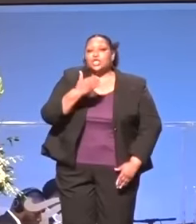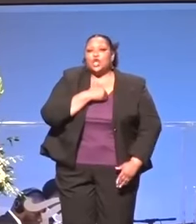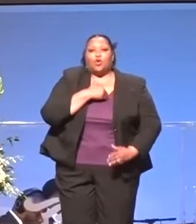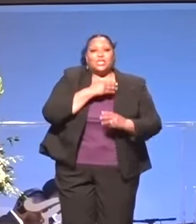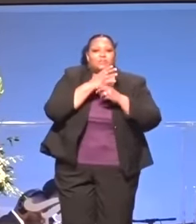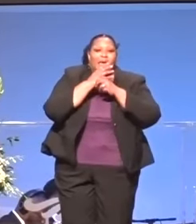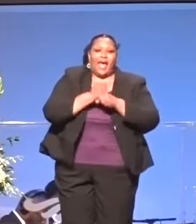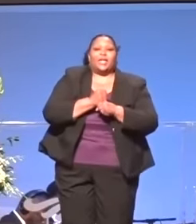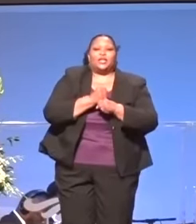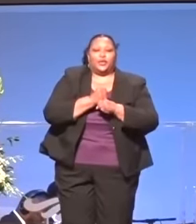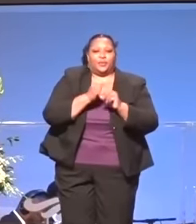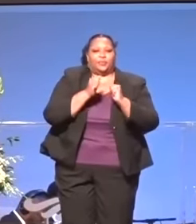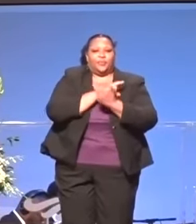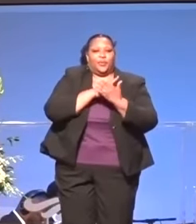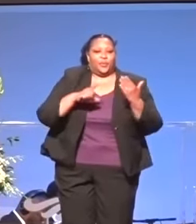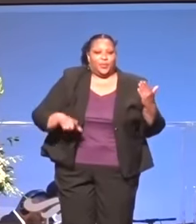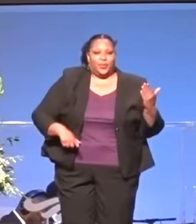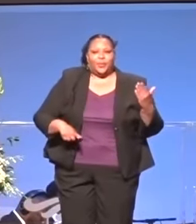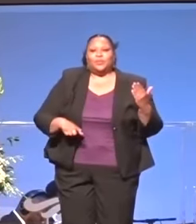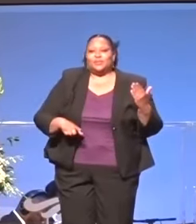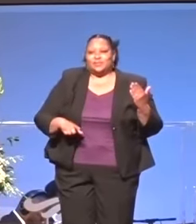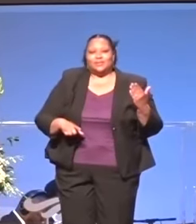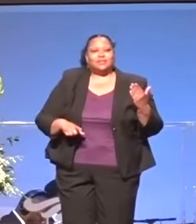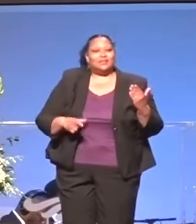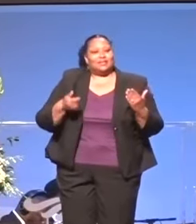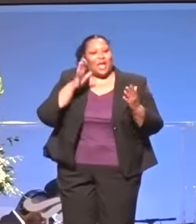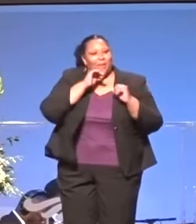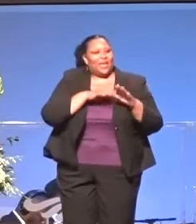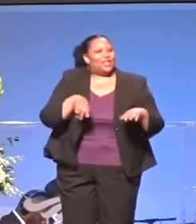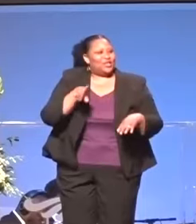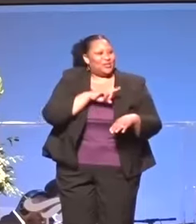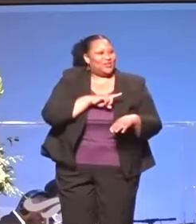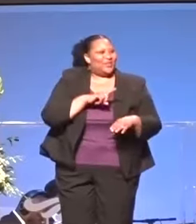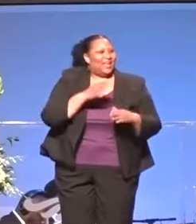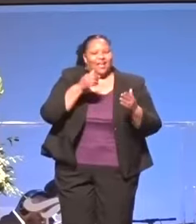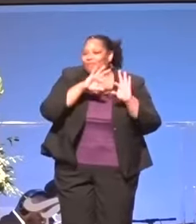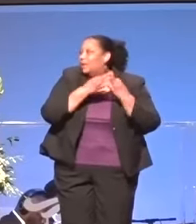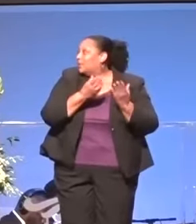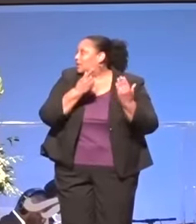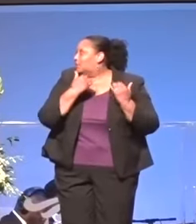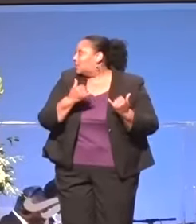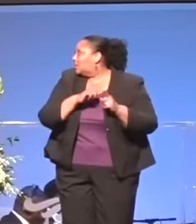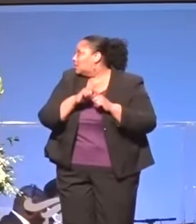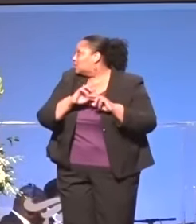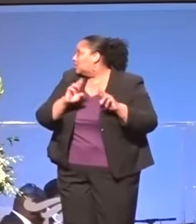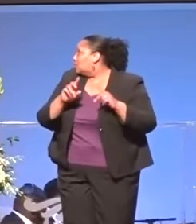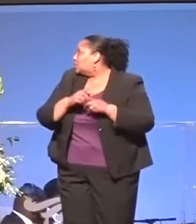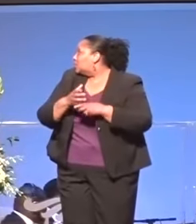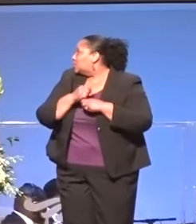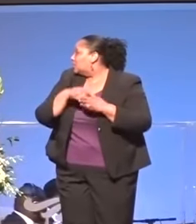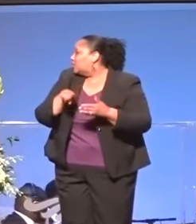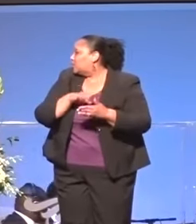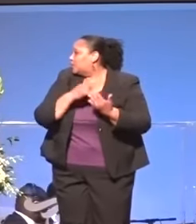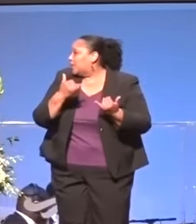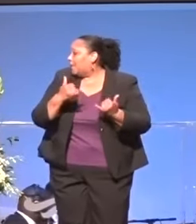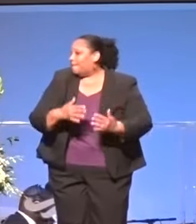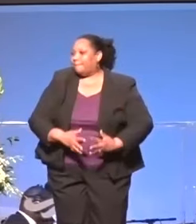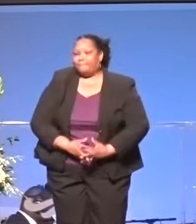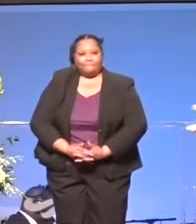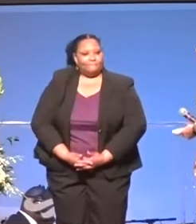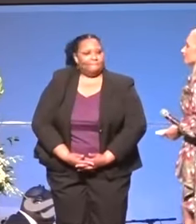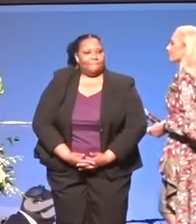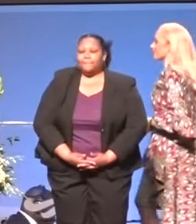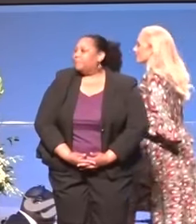been anchored in the Lord, Mr. Michael Todd. God bless you and family, come up as we're ready to receive you.